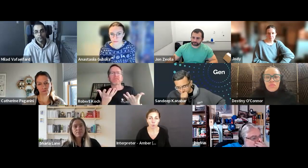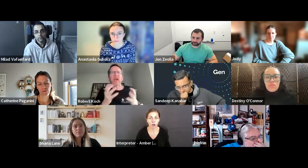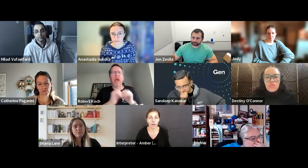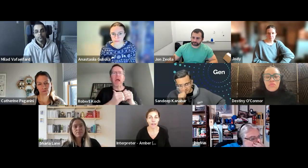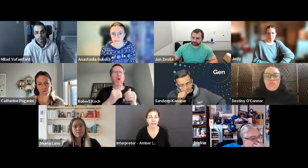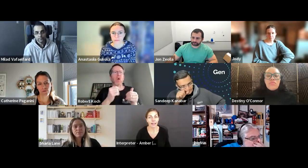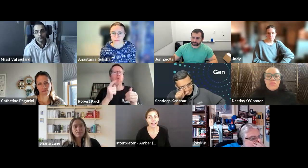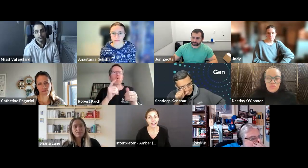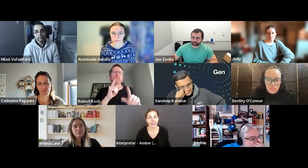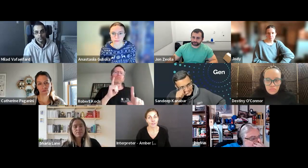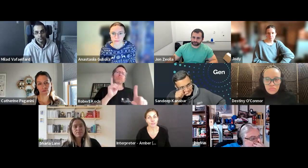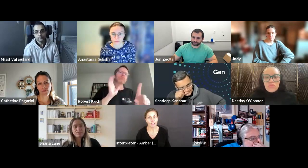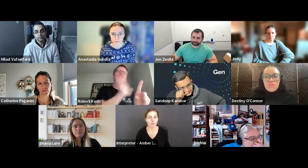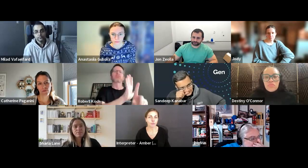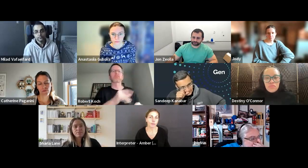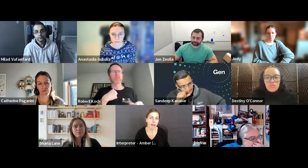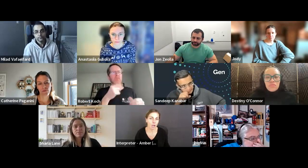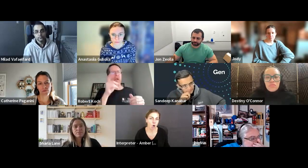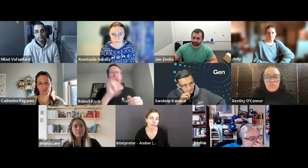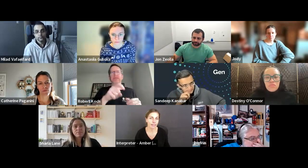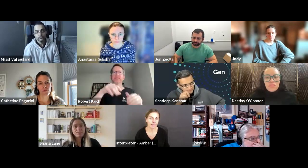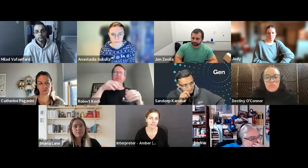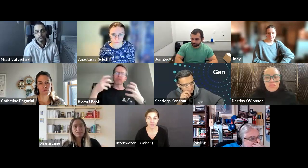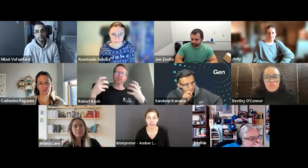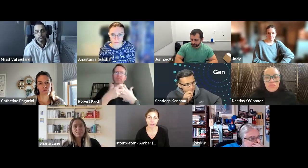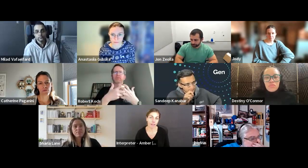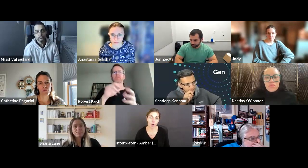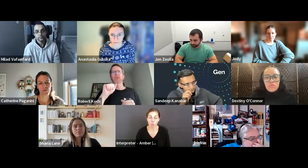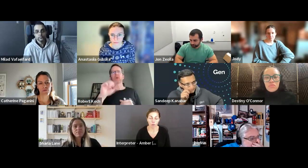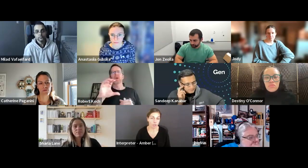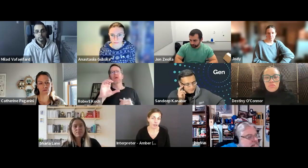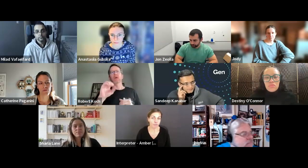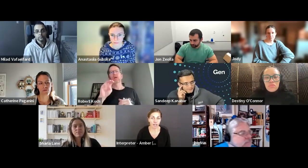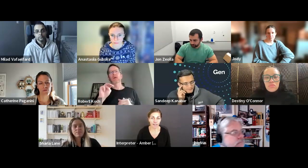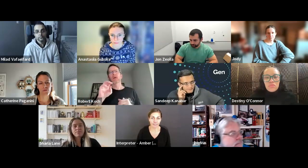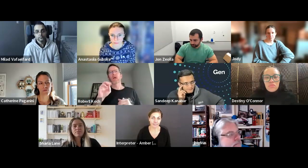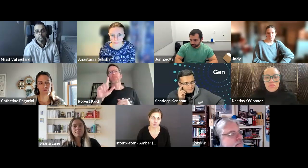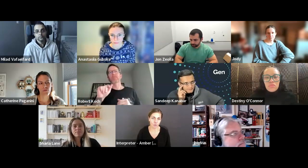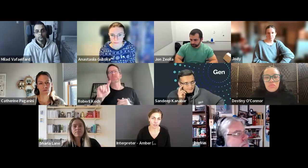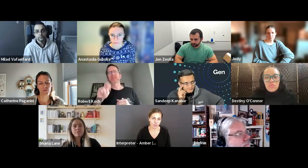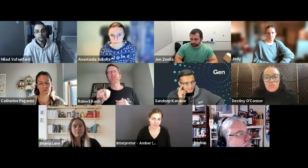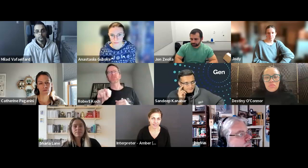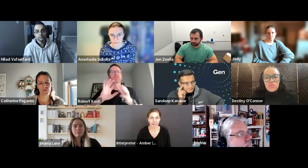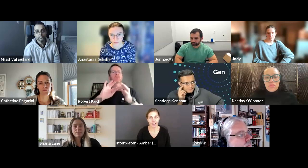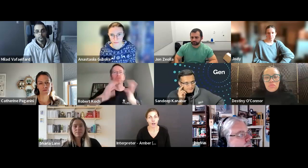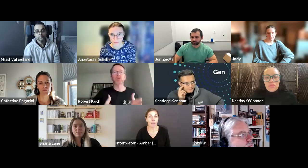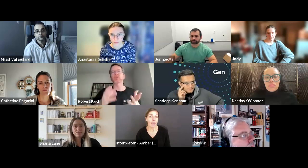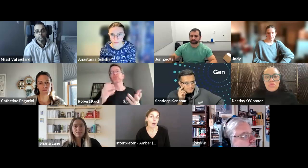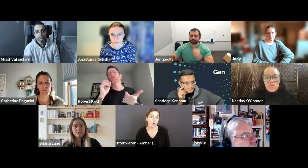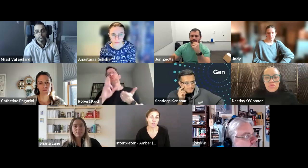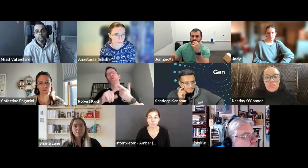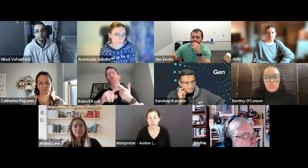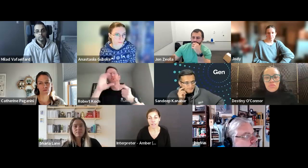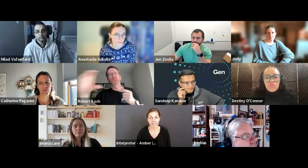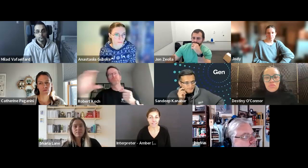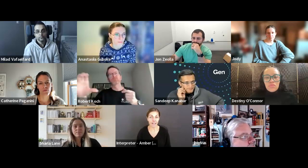problem at work and get your feedback on it, say, like, what should I have done in this situation?